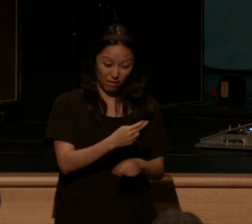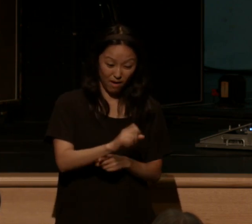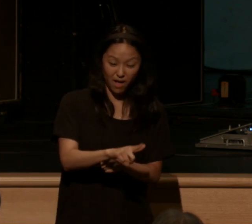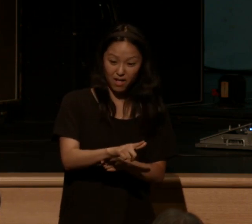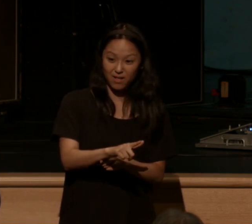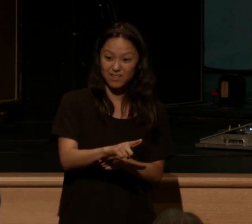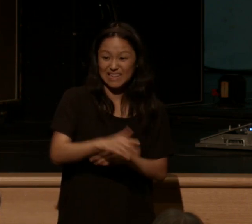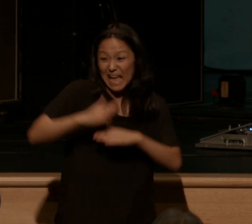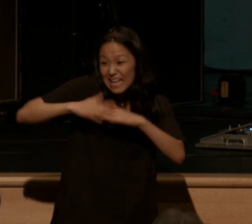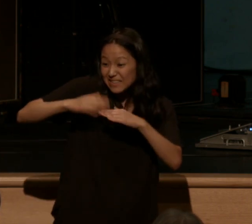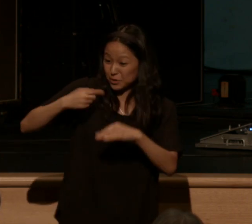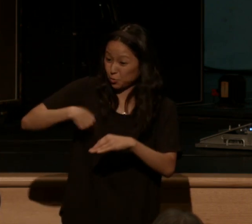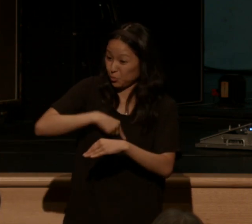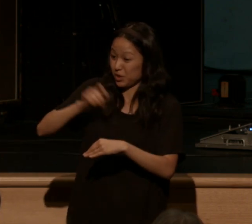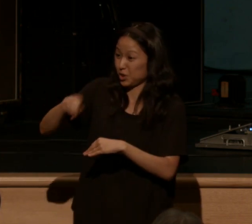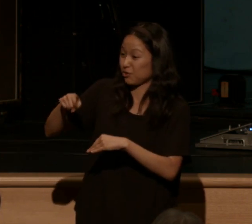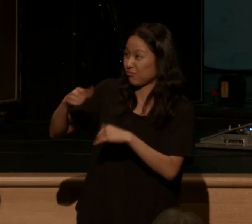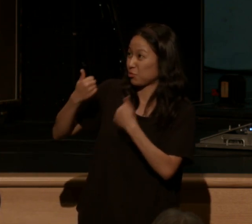leap to hell over our bodies.